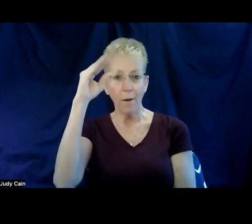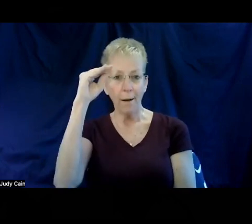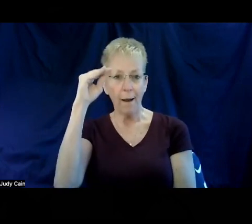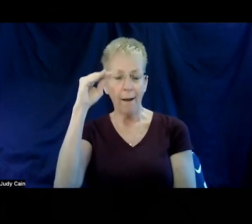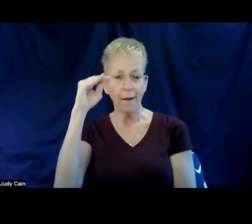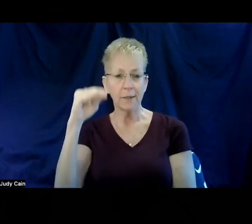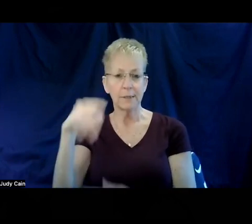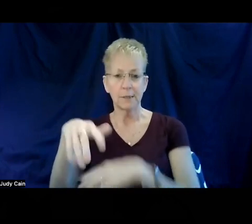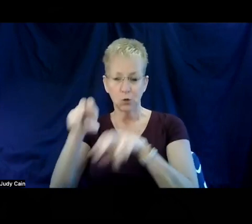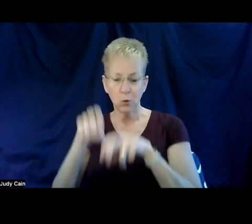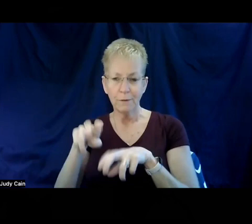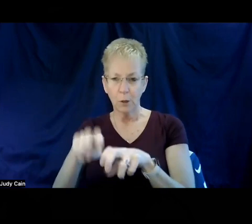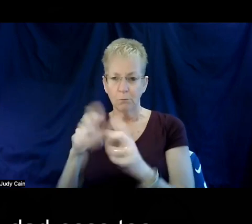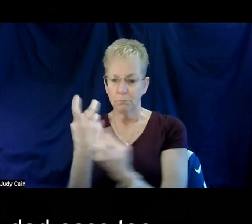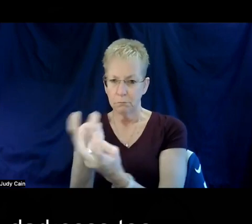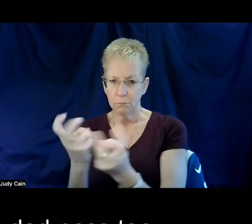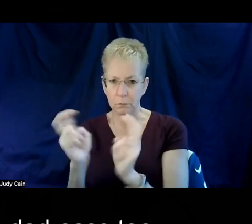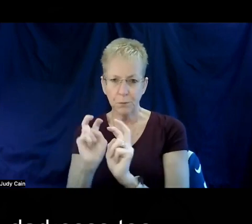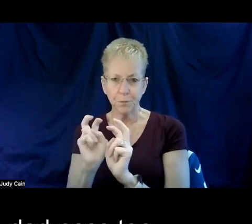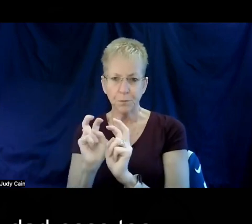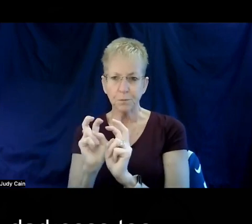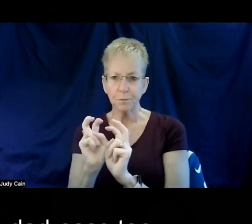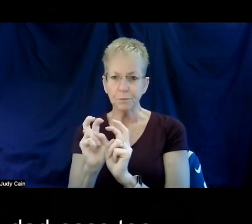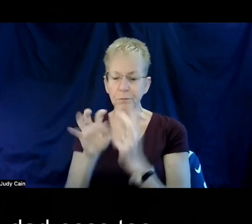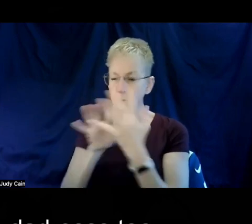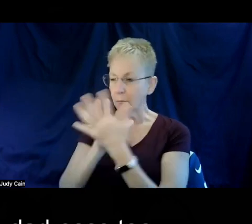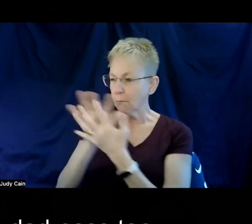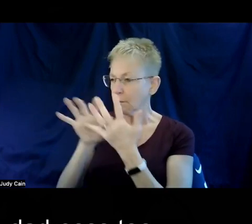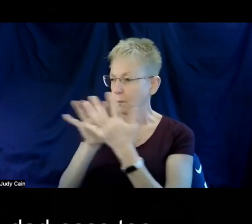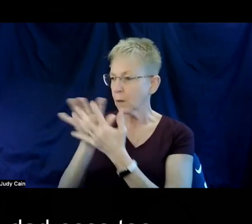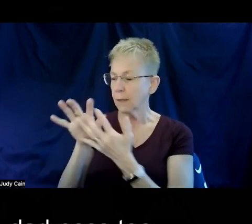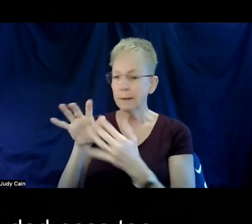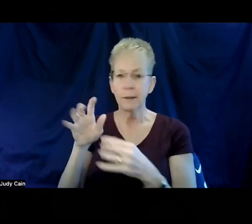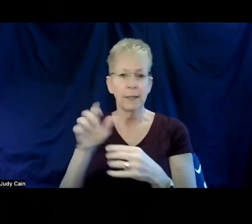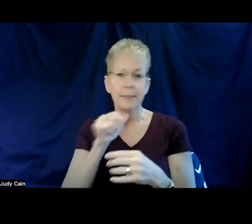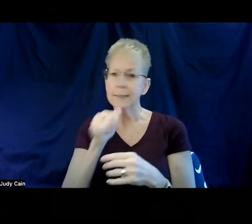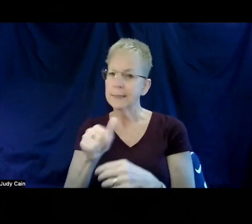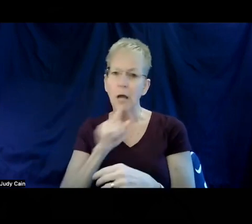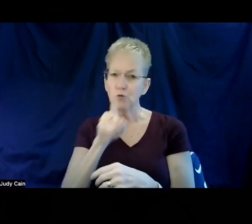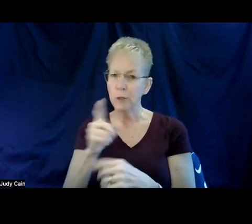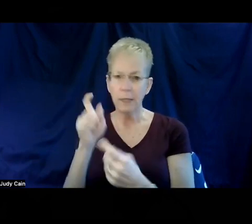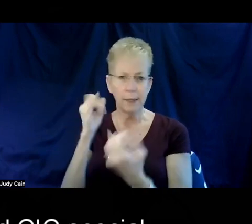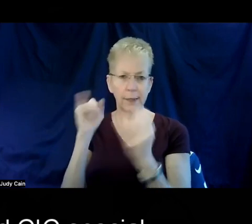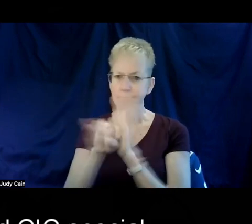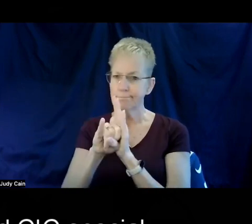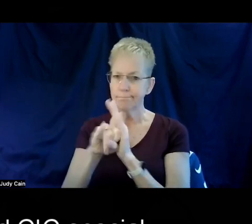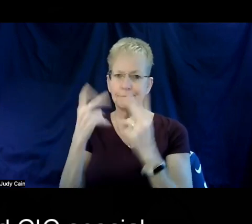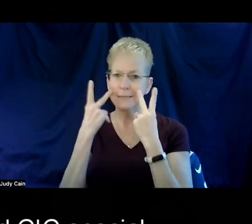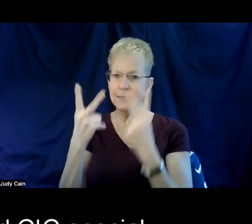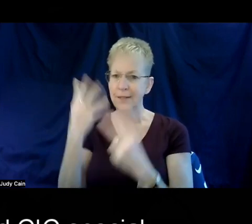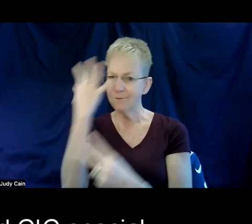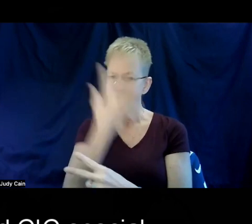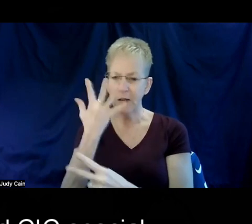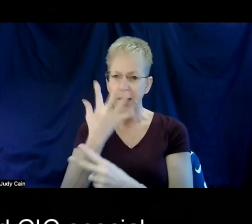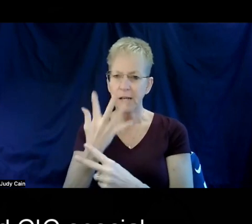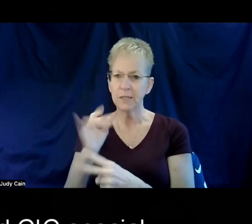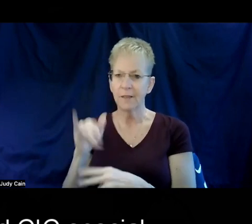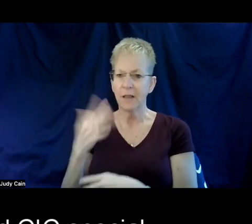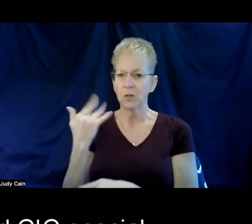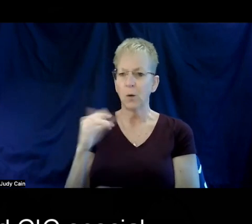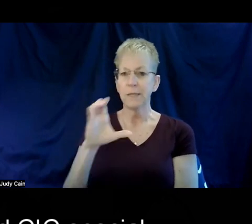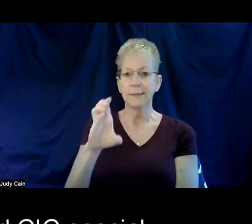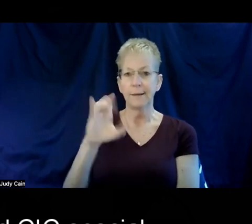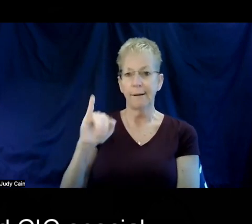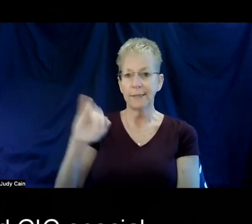gravestone. They were blurs, the darkness too complete to make an identification, which is why we had CIC